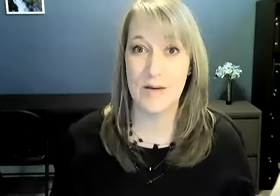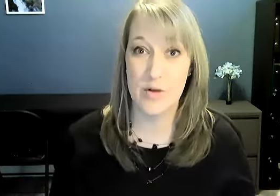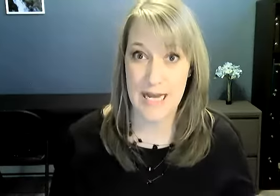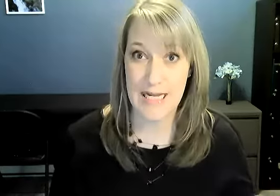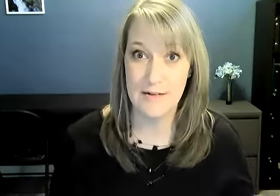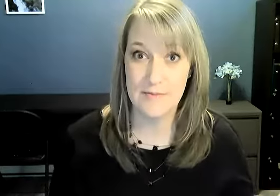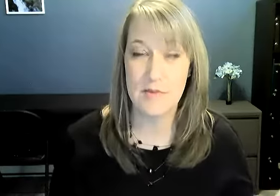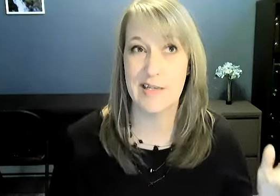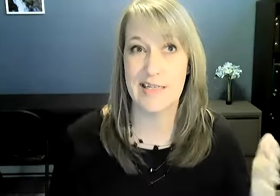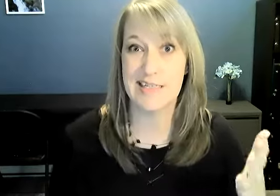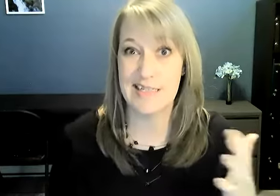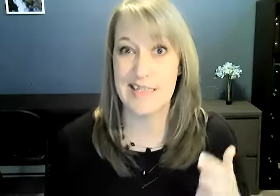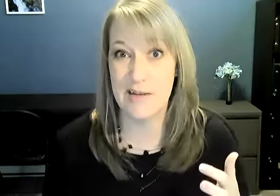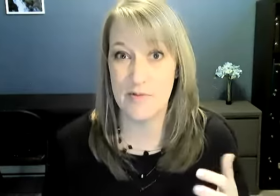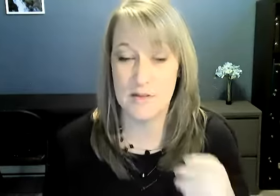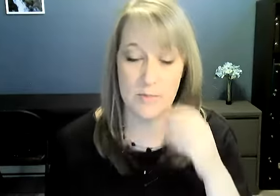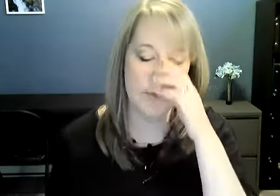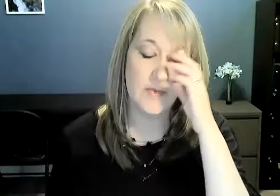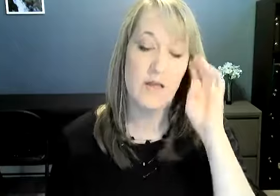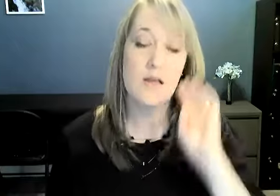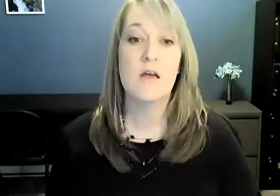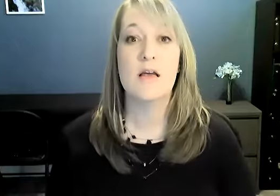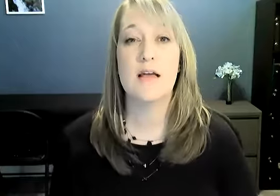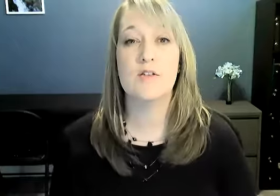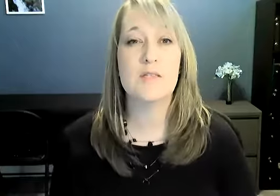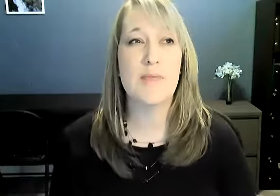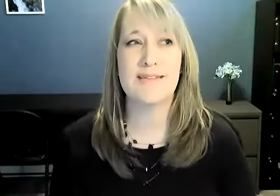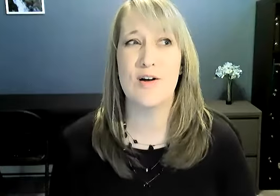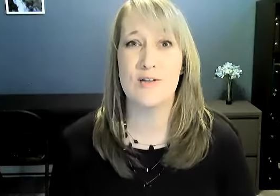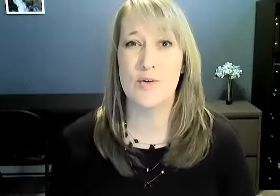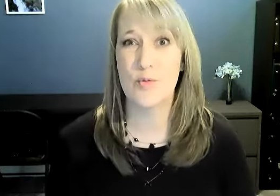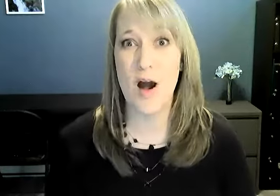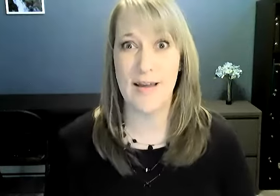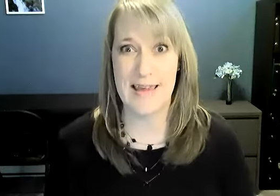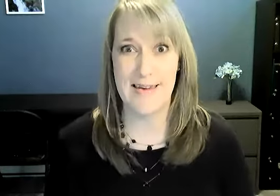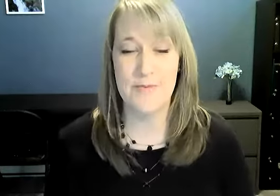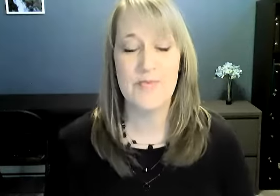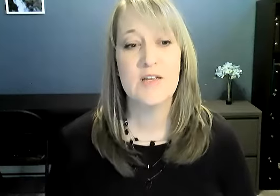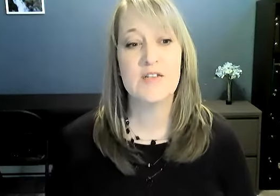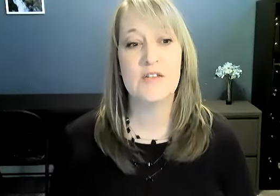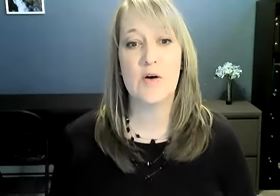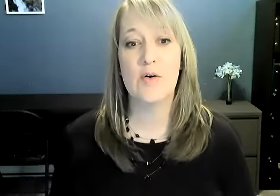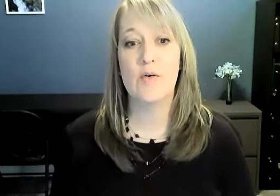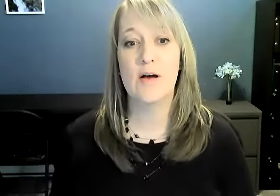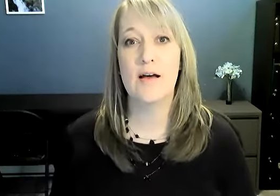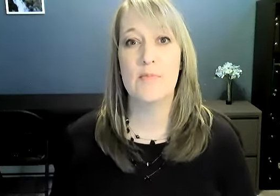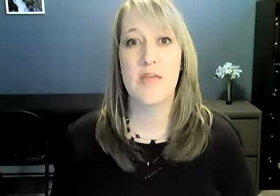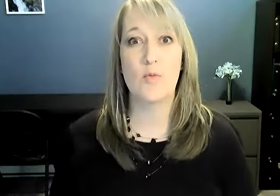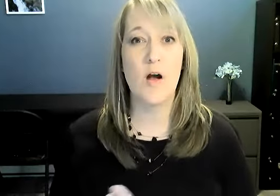or 9, so like 68, for example, do something that's called rocking. So they rock